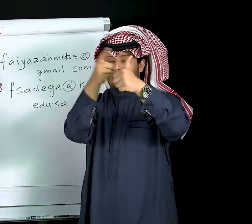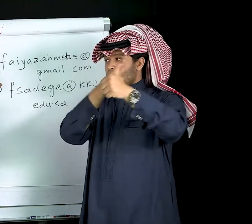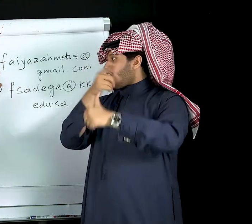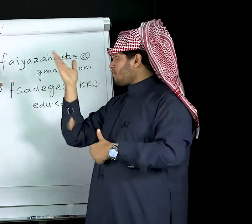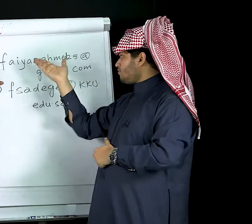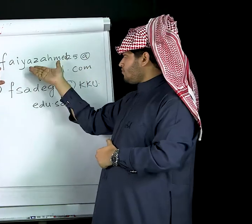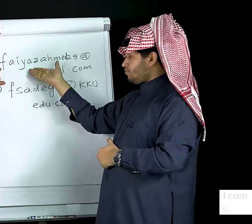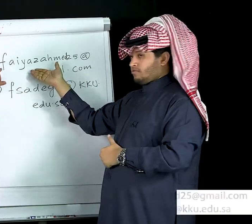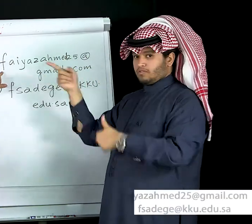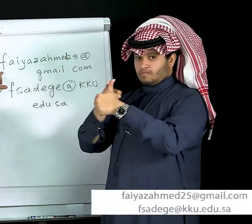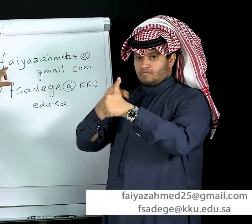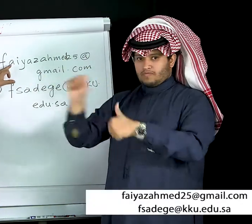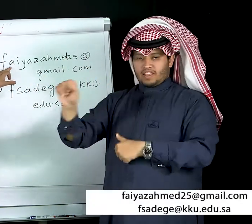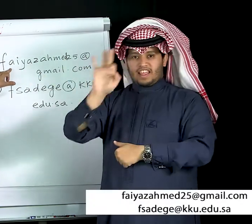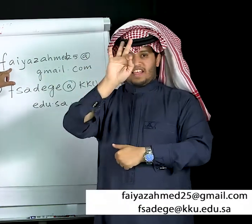is